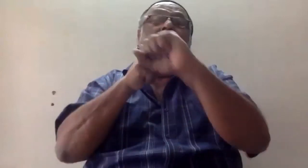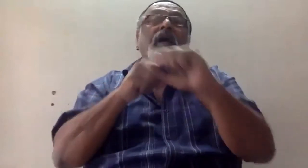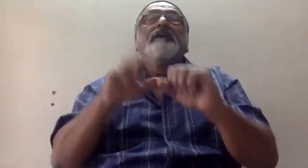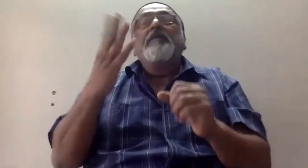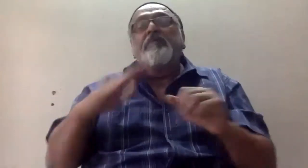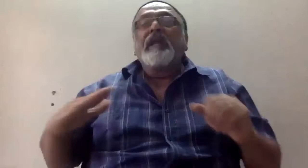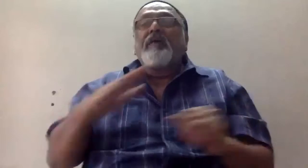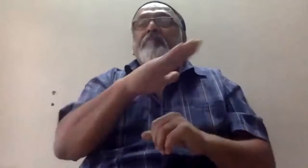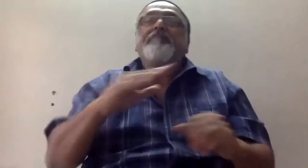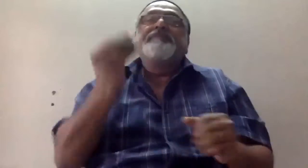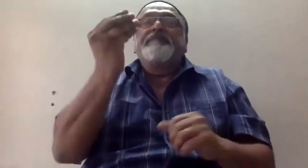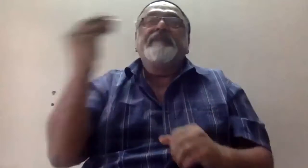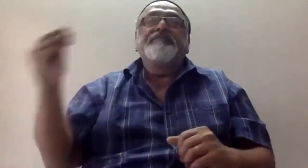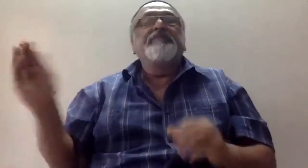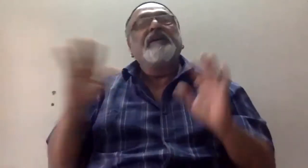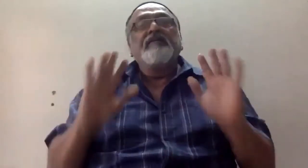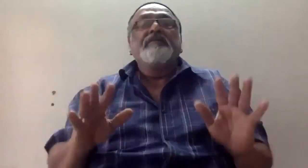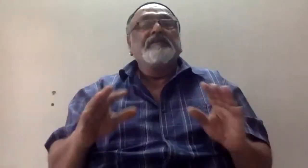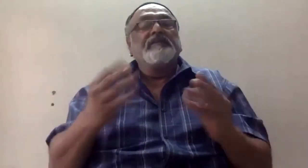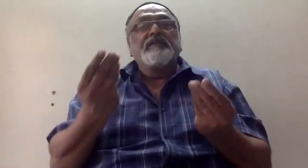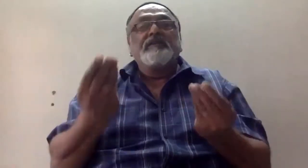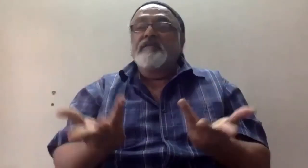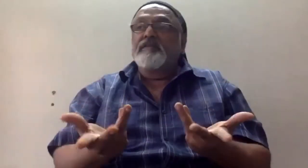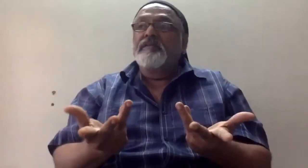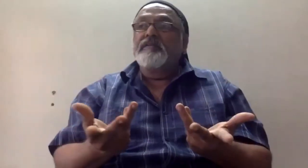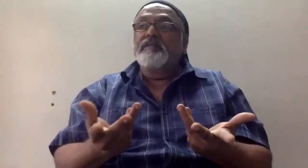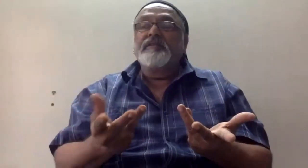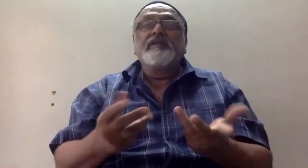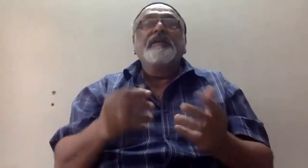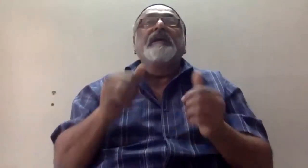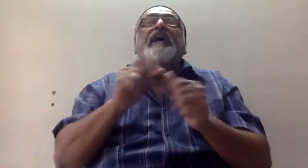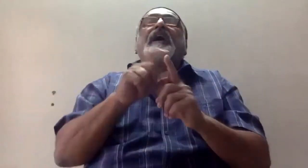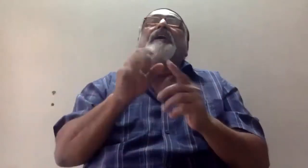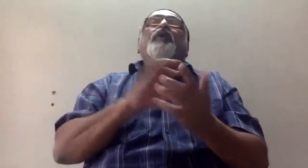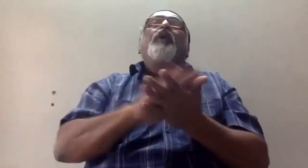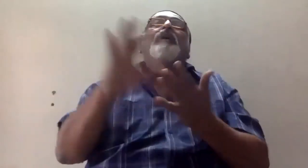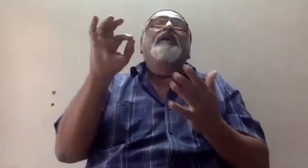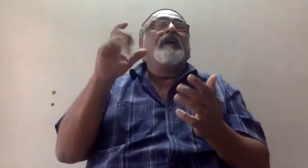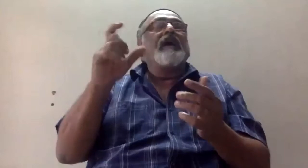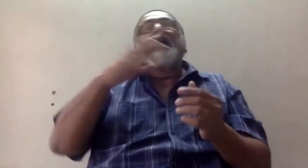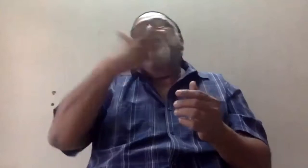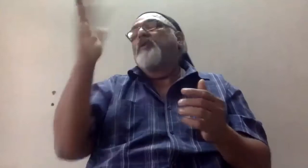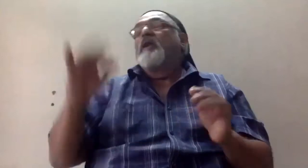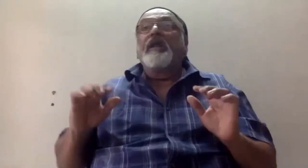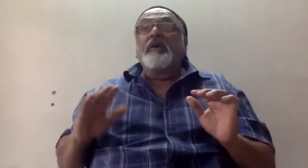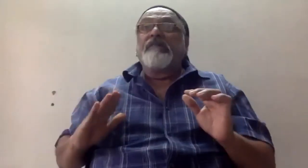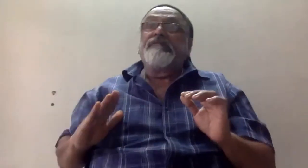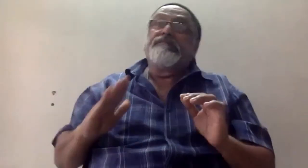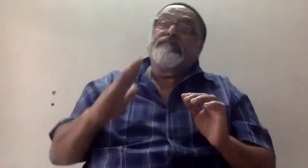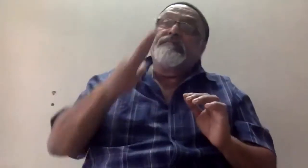created, but these ramps are again additions which are ad hoc and very, very steep. At many places, they are very steep. They don't meet the